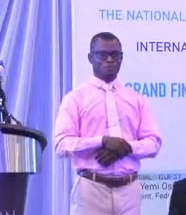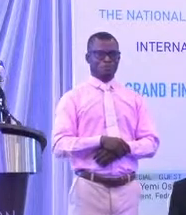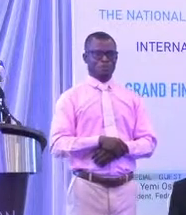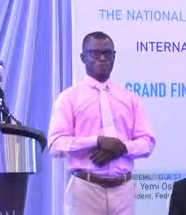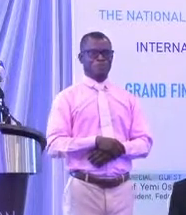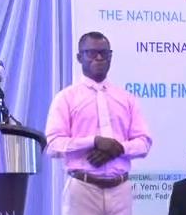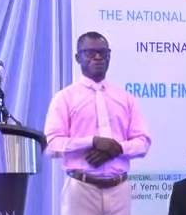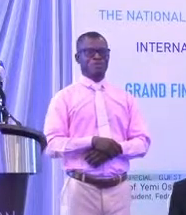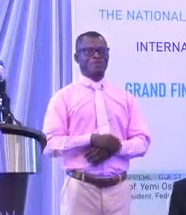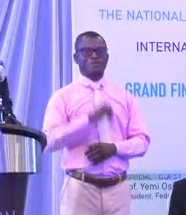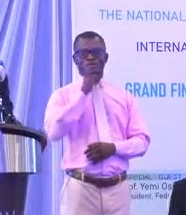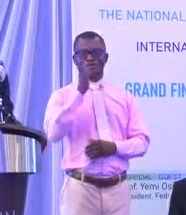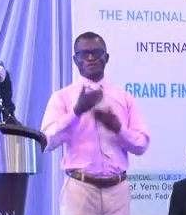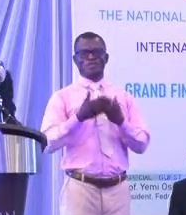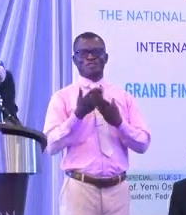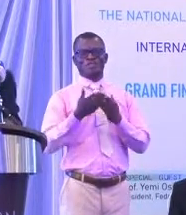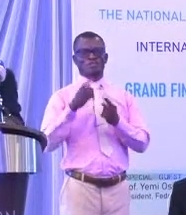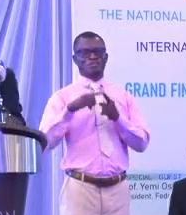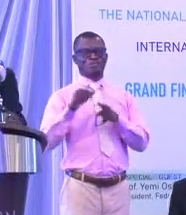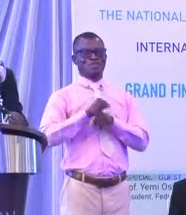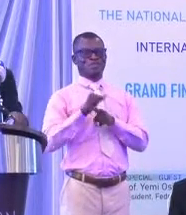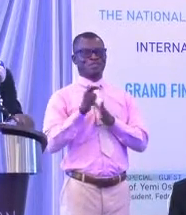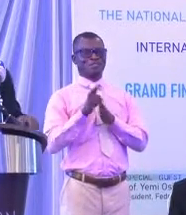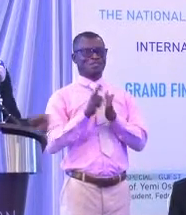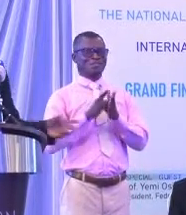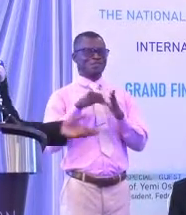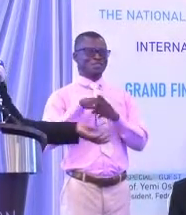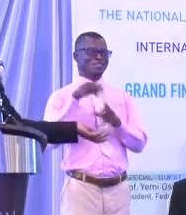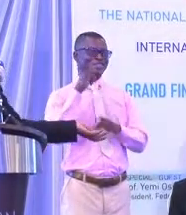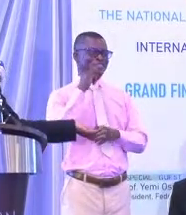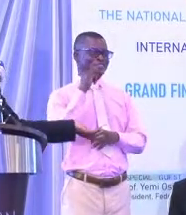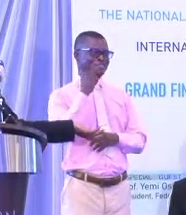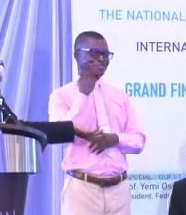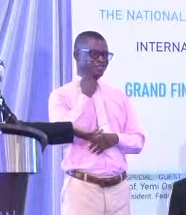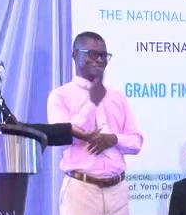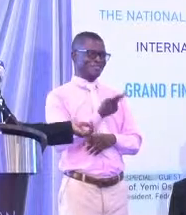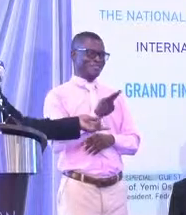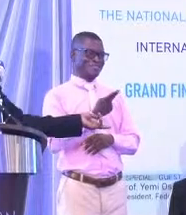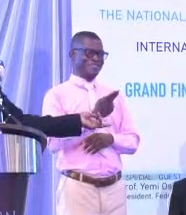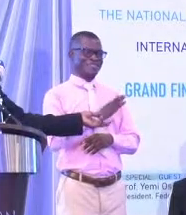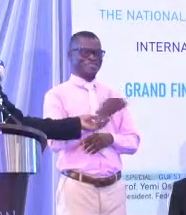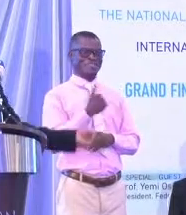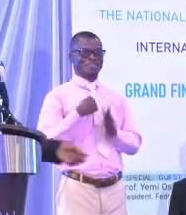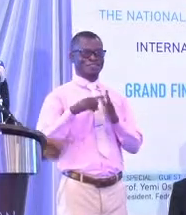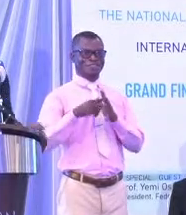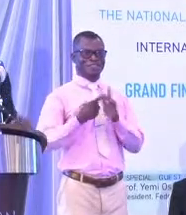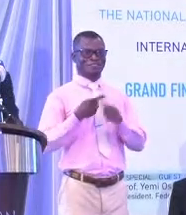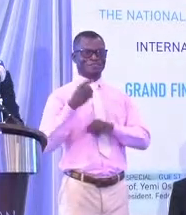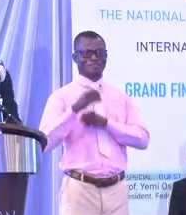It's not easy to practice law in Nigeria. See, the hustle has started from year one.